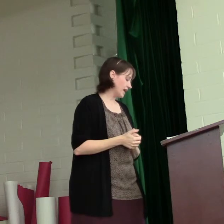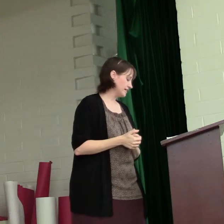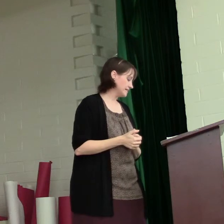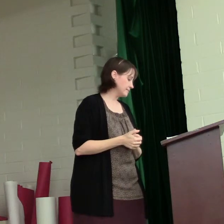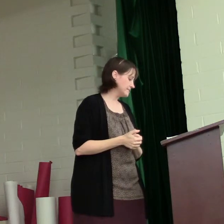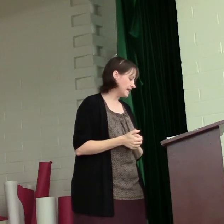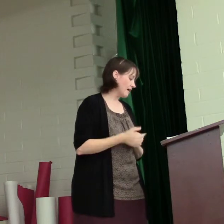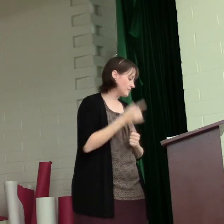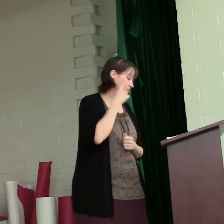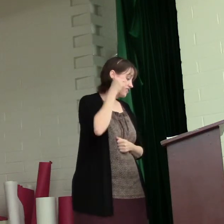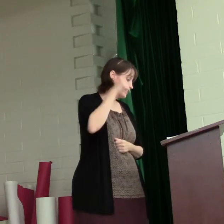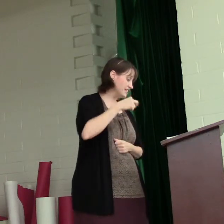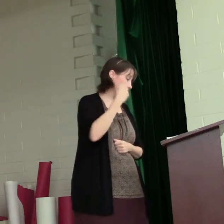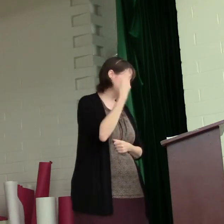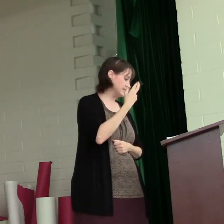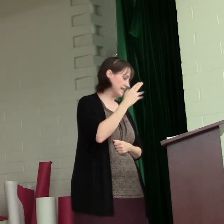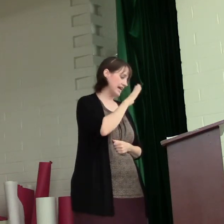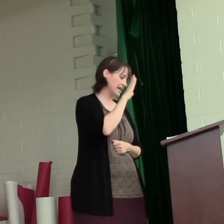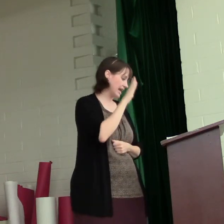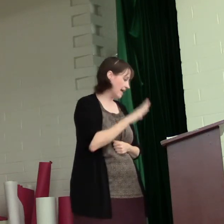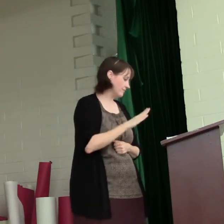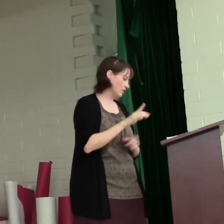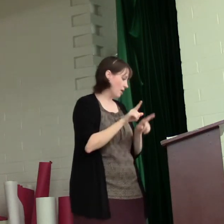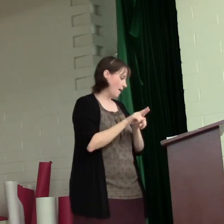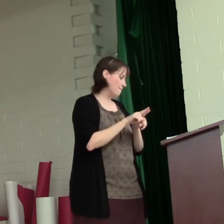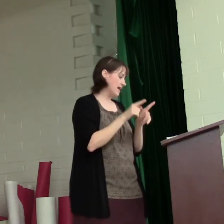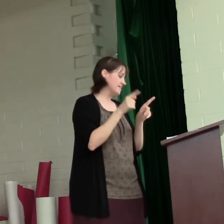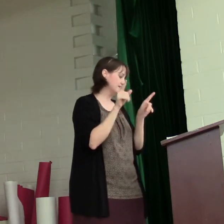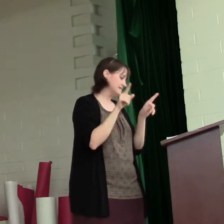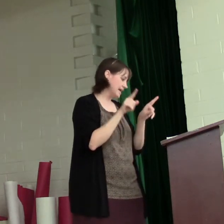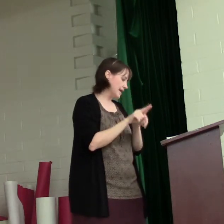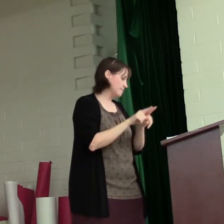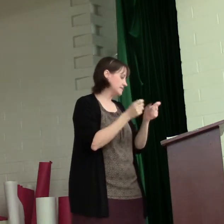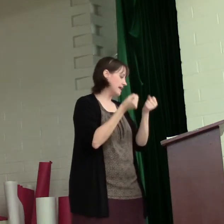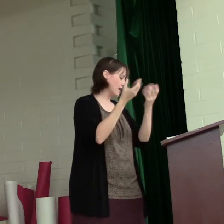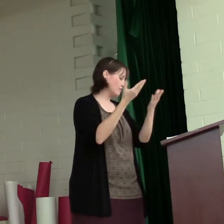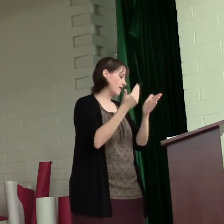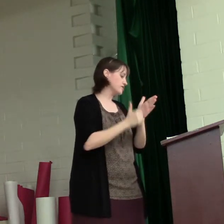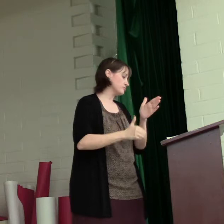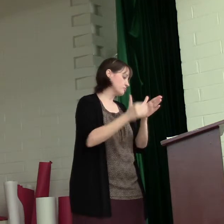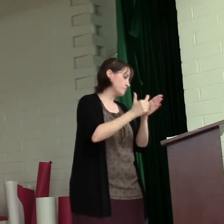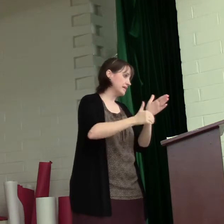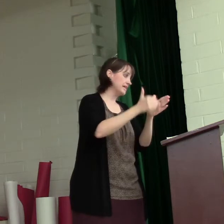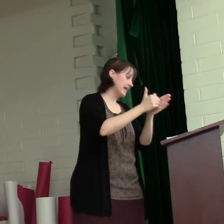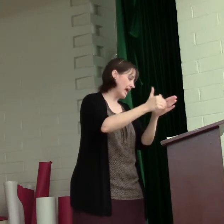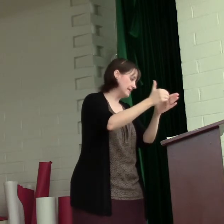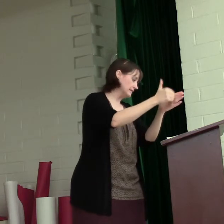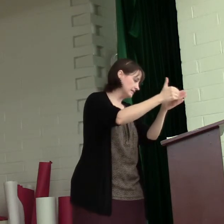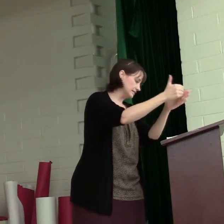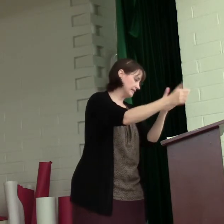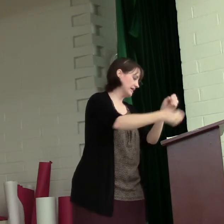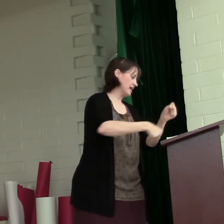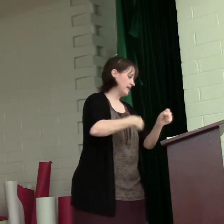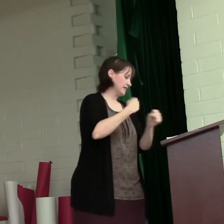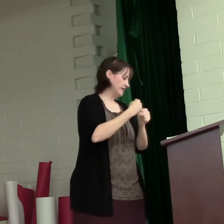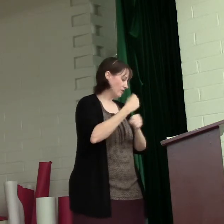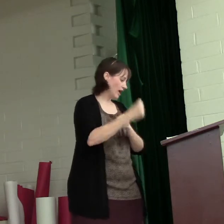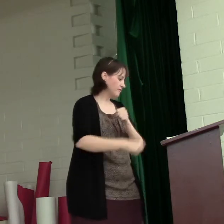realities themselves. For this reason, it can never, by the same sacrifices repeated endlessly, year after